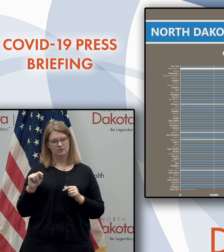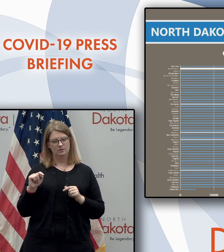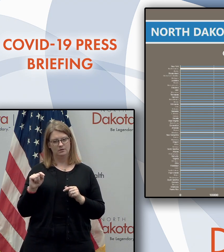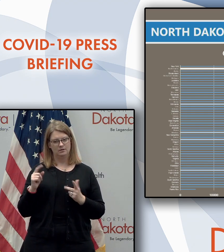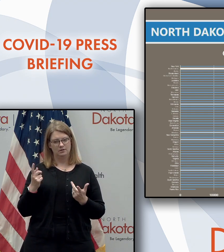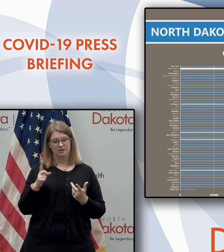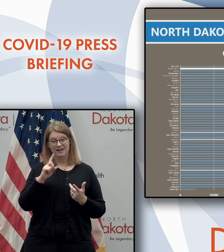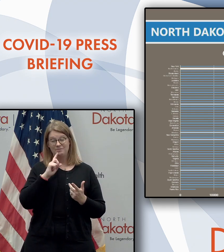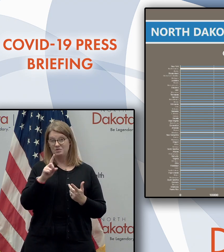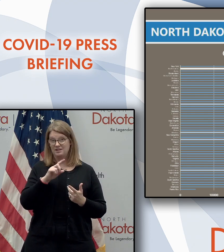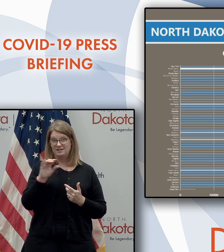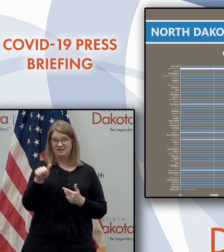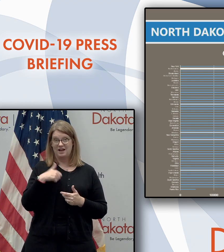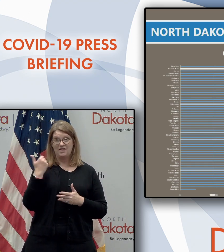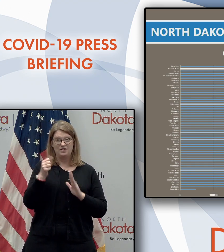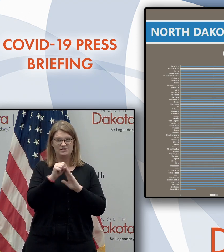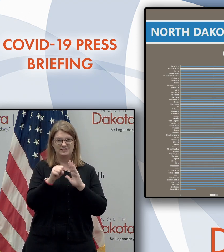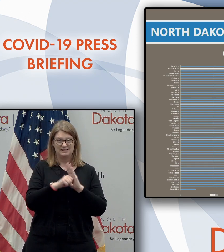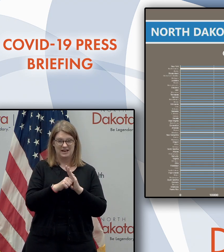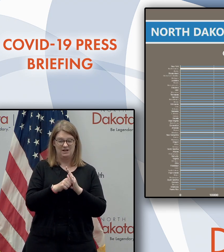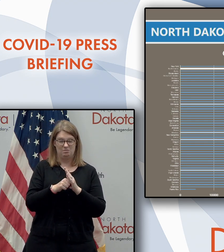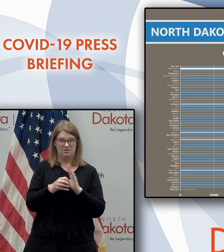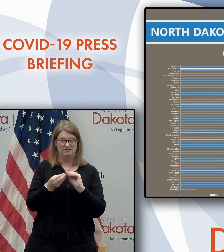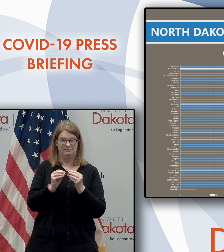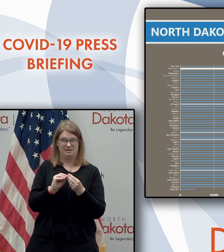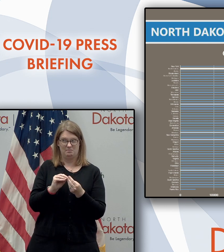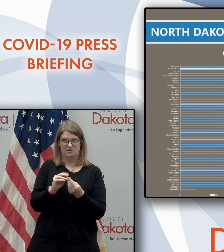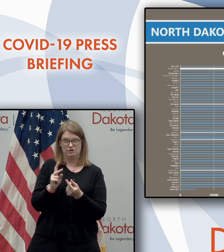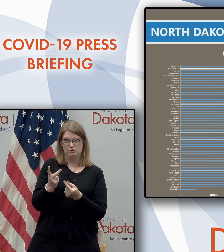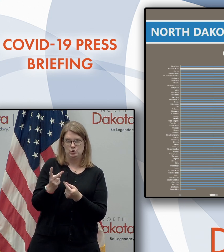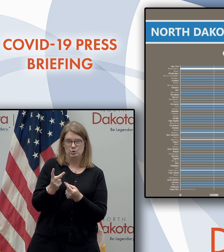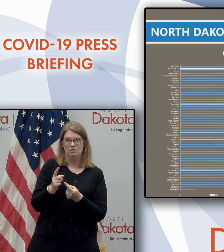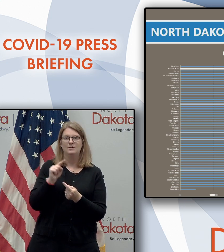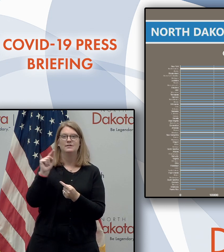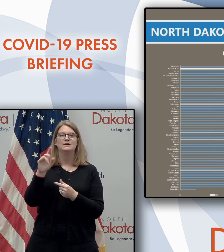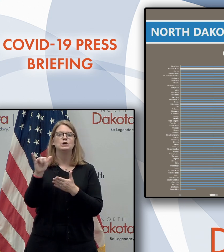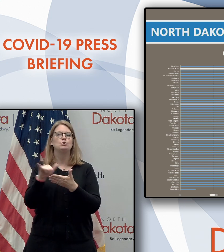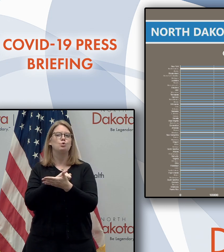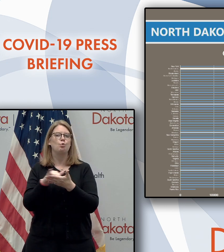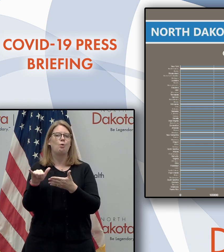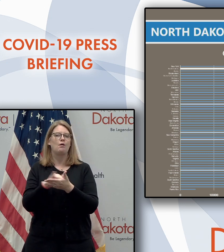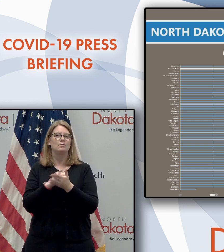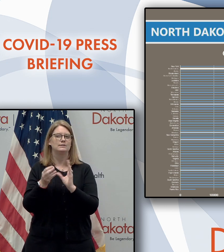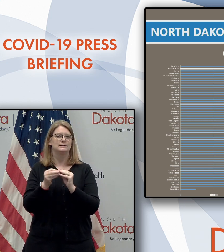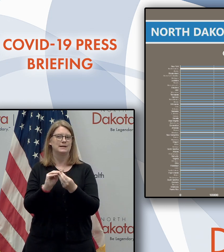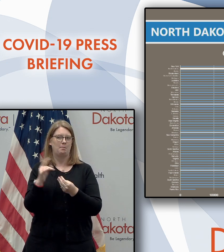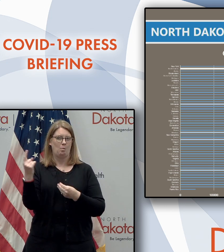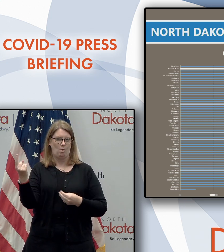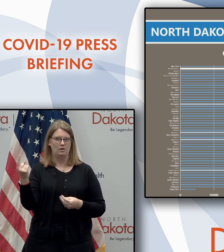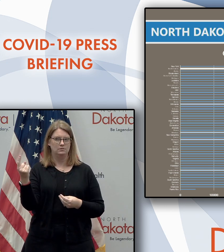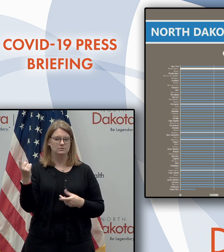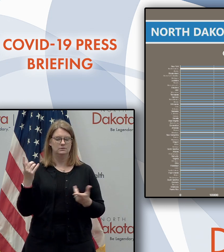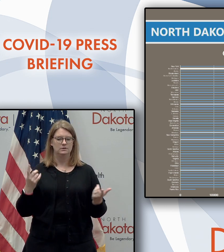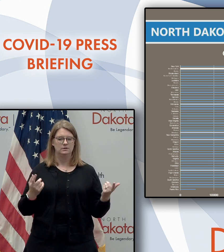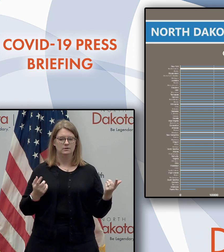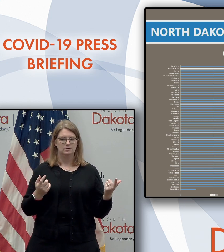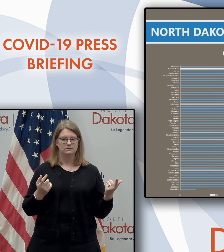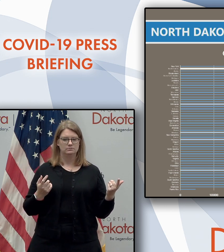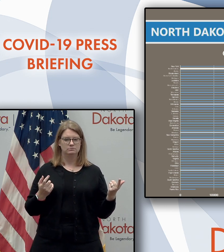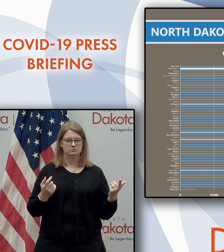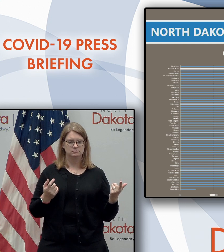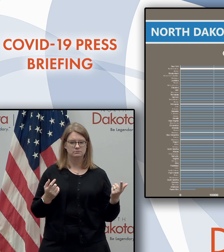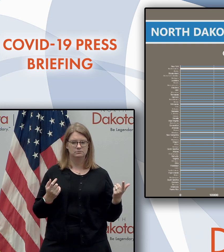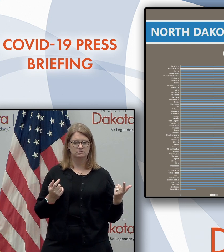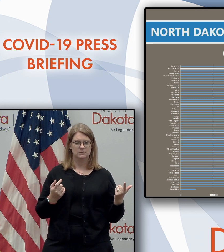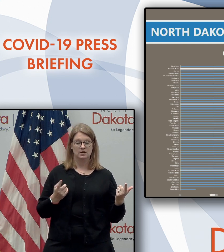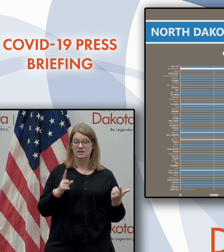over virtually every other state except New York, is that this is all completely